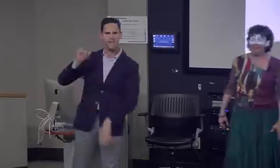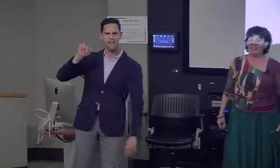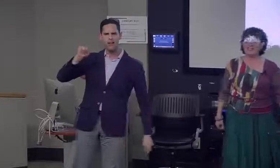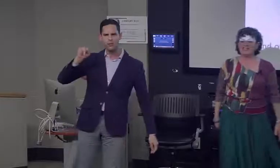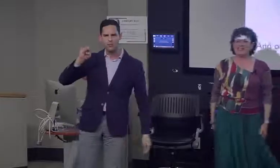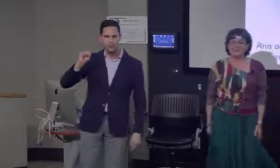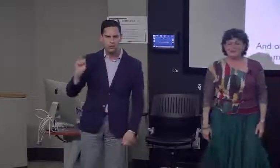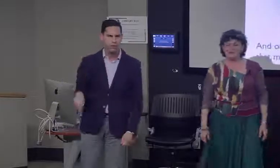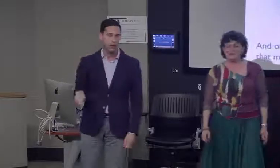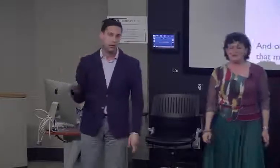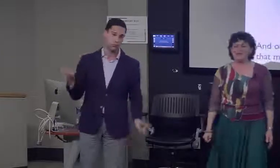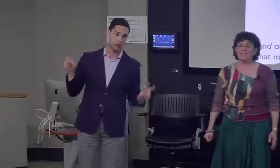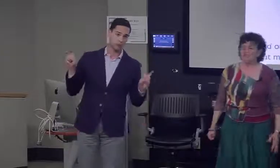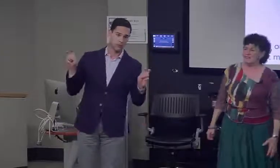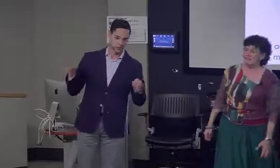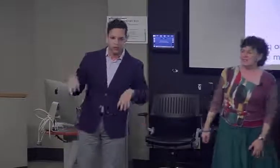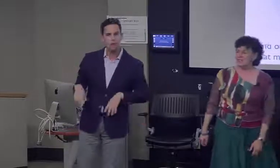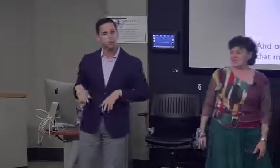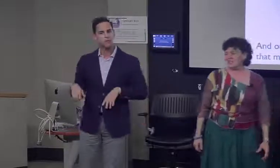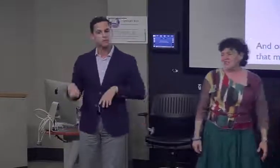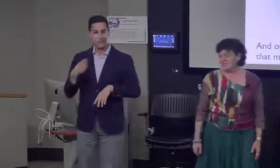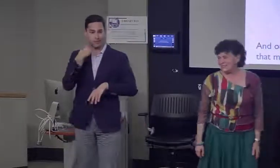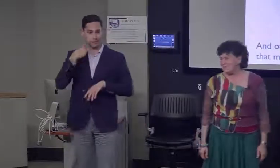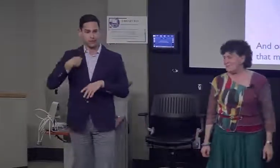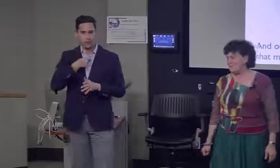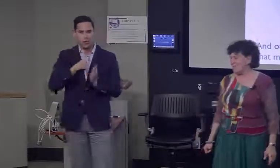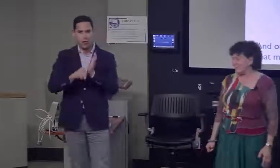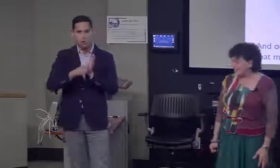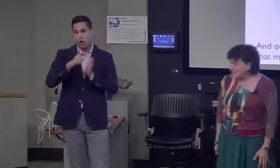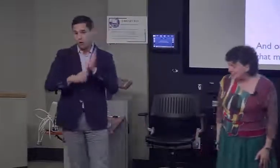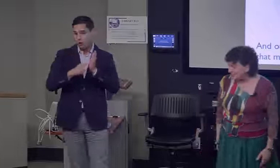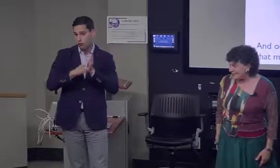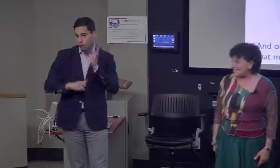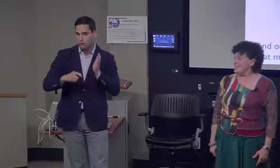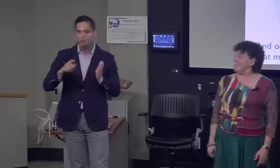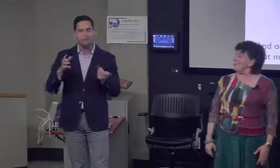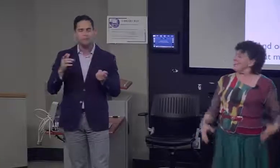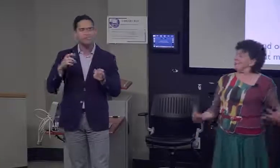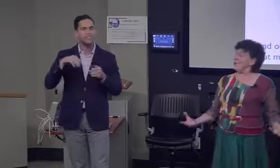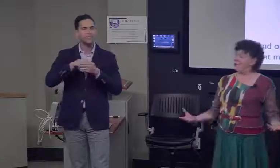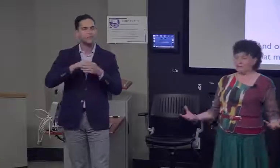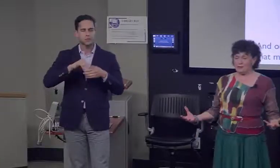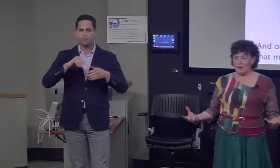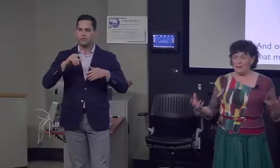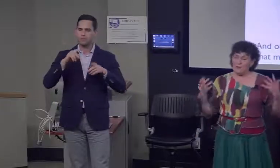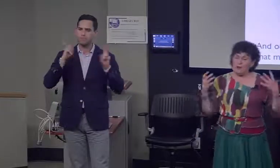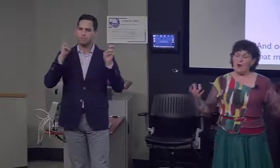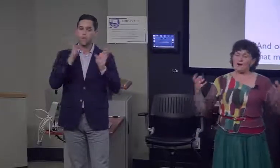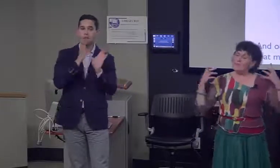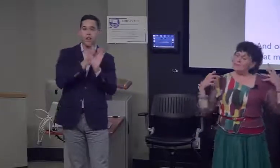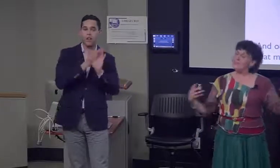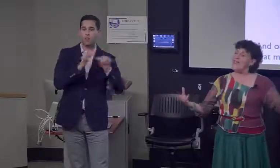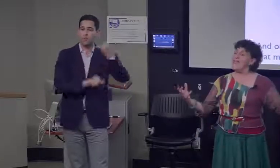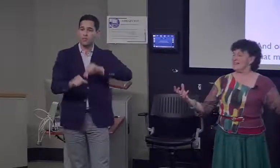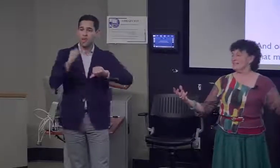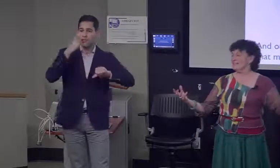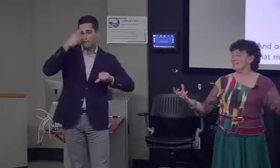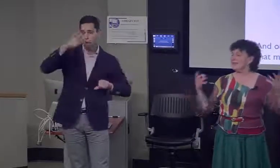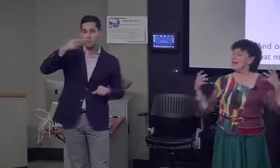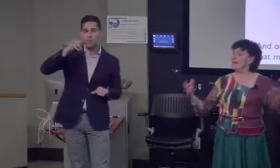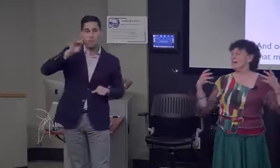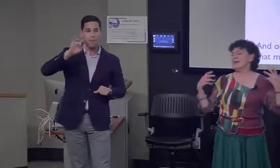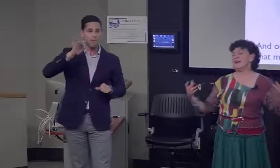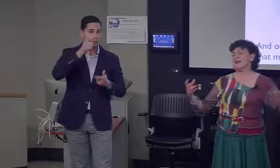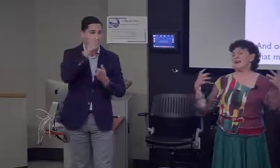did recently was a piece for Psychological Science in the Public Interest that talked about what it would take